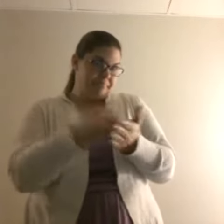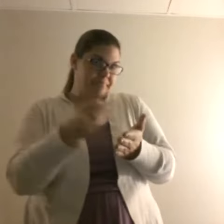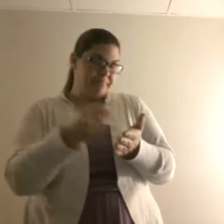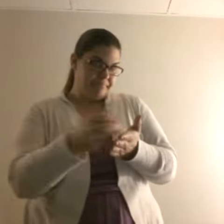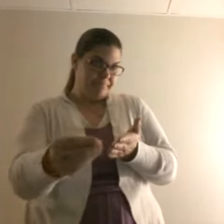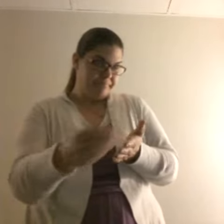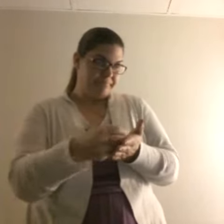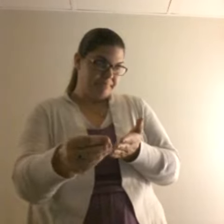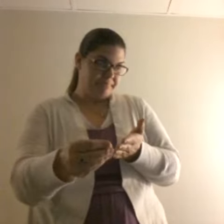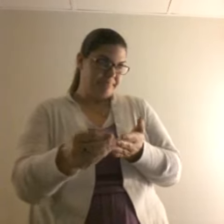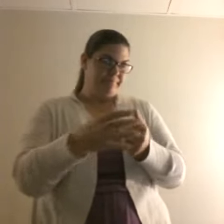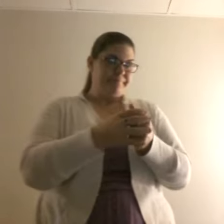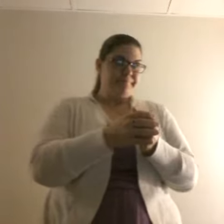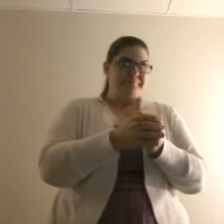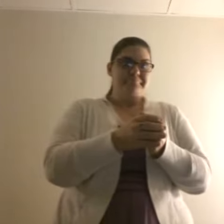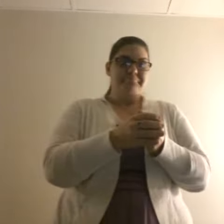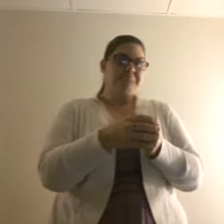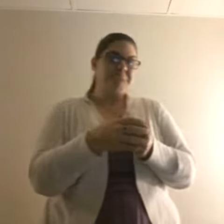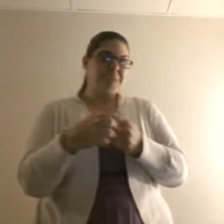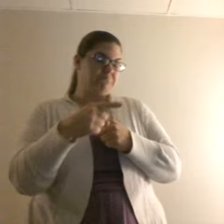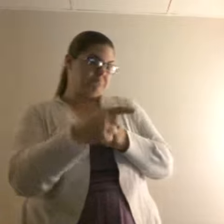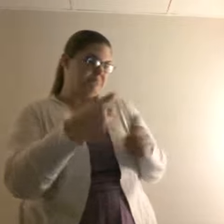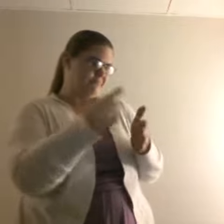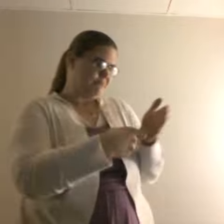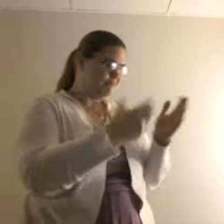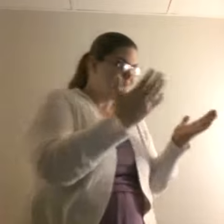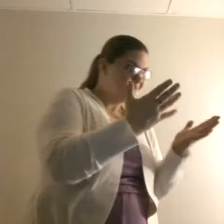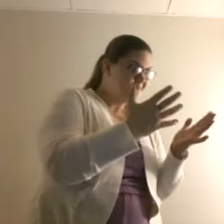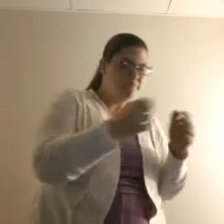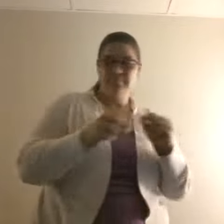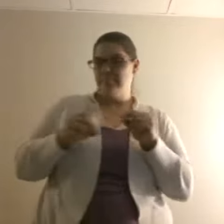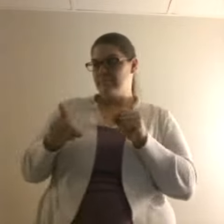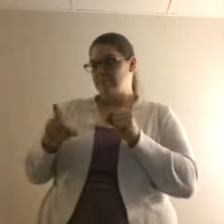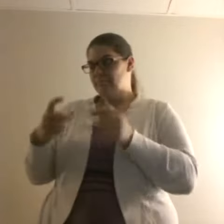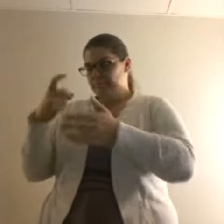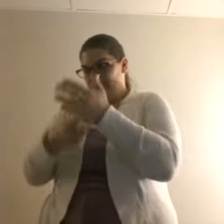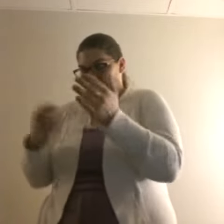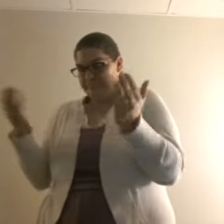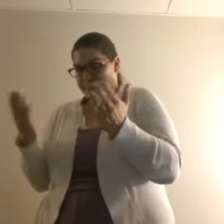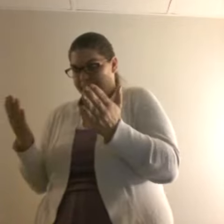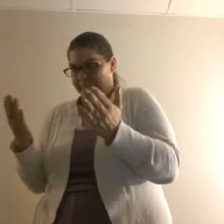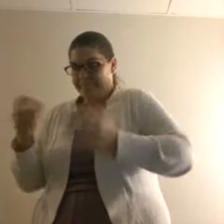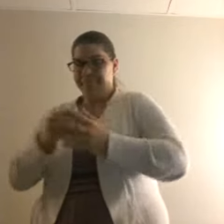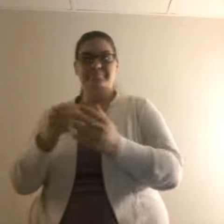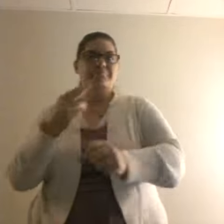today we're going to be working with a Venn diagram. And you have one at your desk. And this experience today is going to